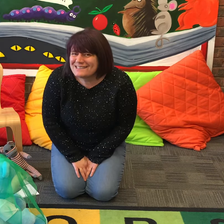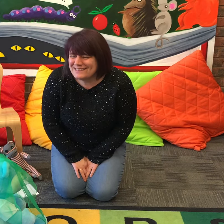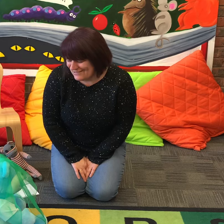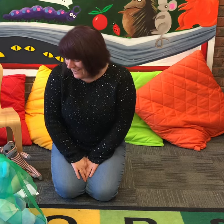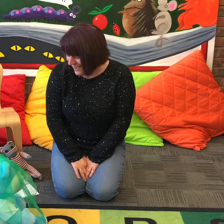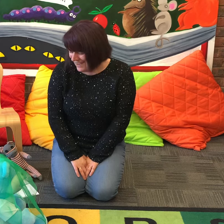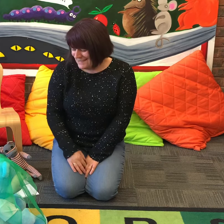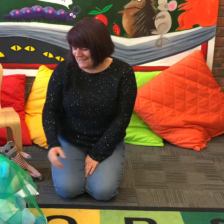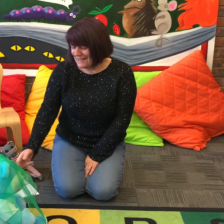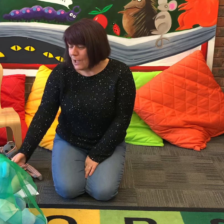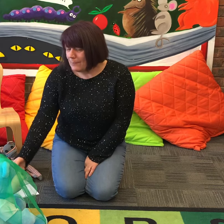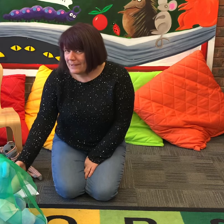you hiding.